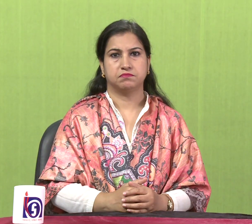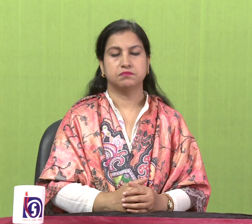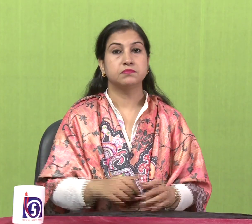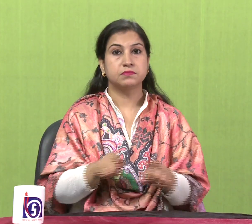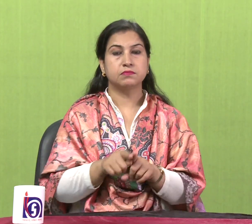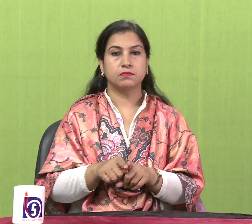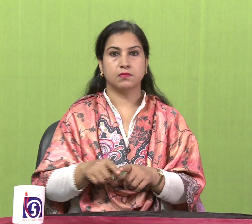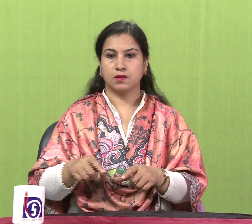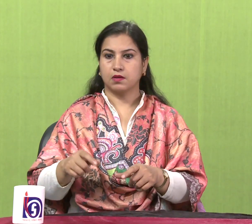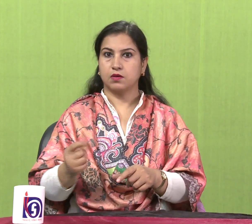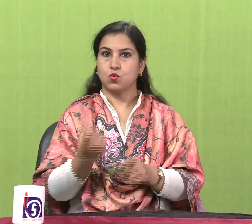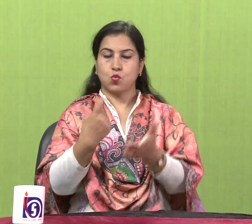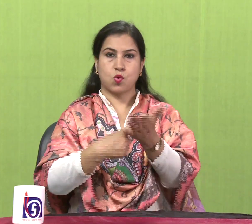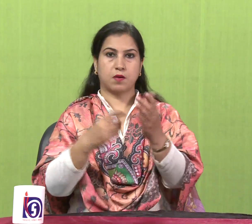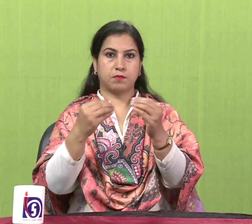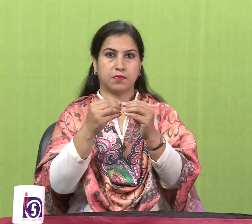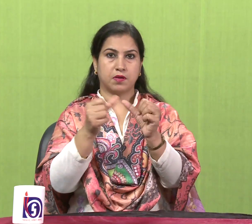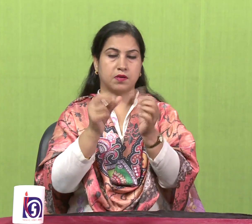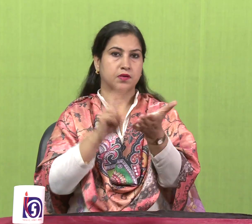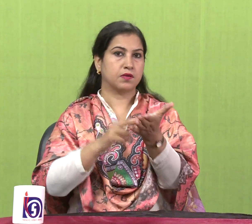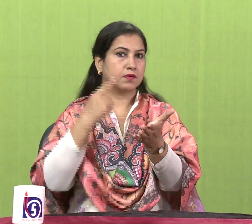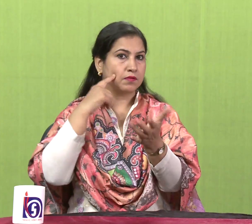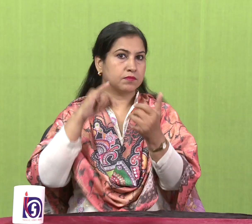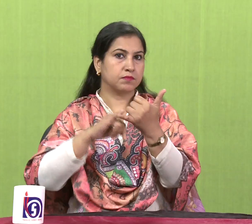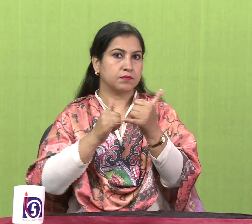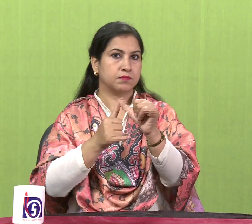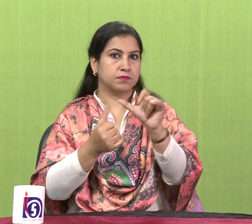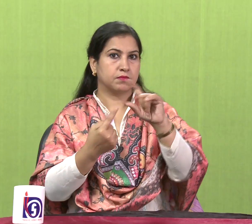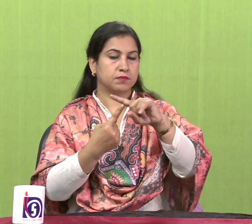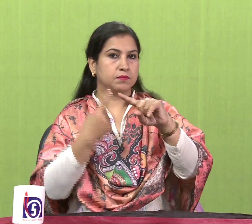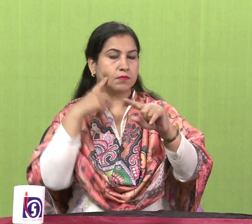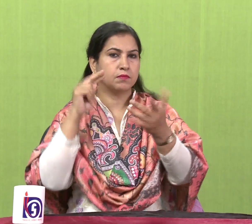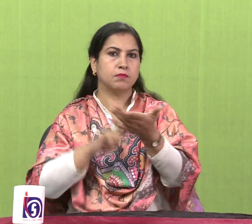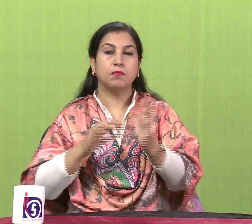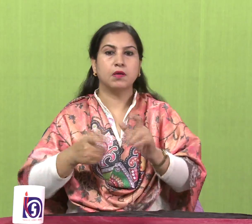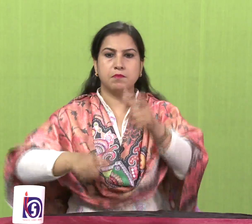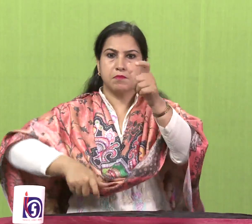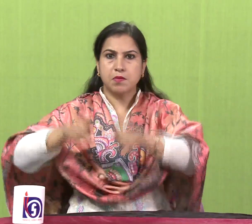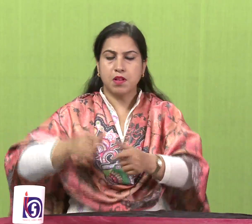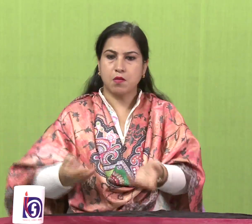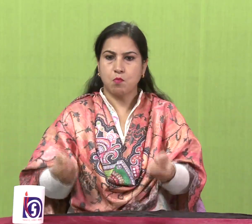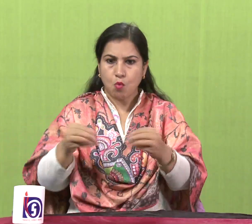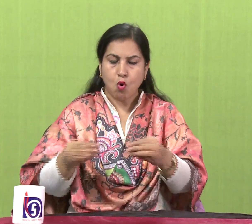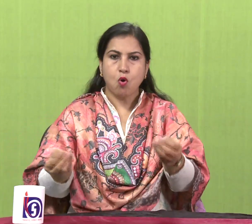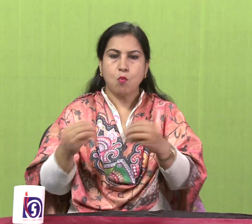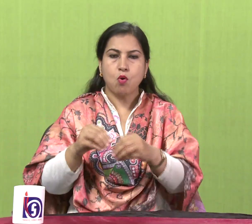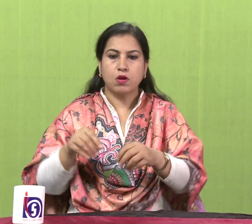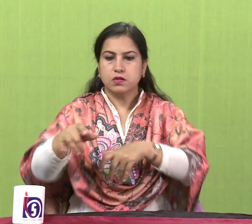Urbanization is a process in which more and more peoples move from village to cities